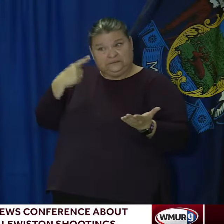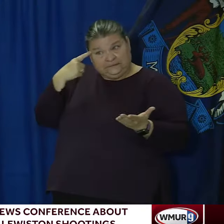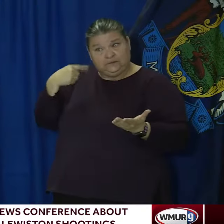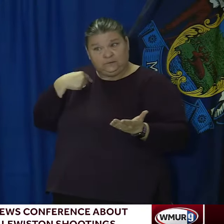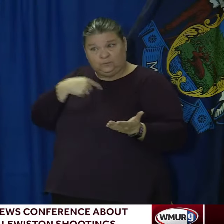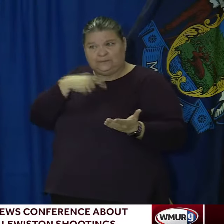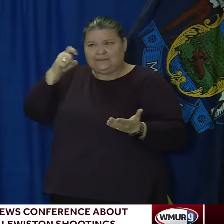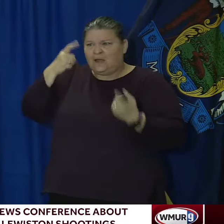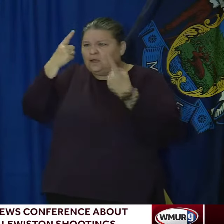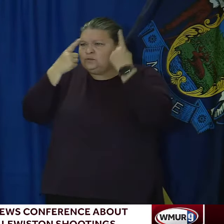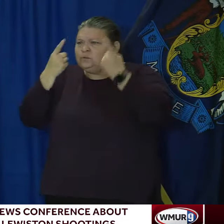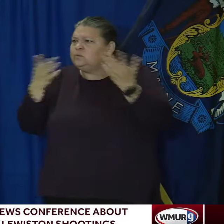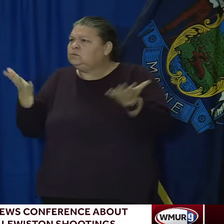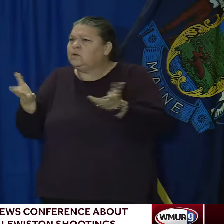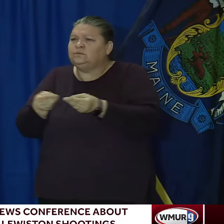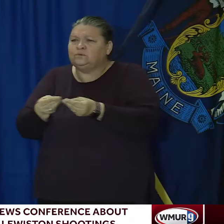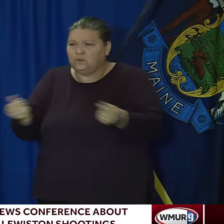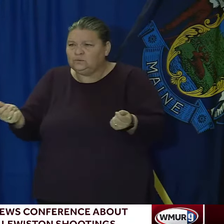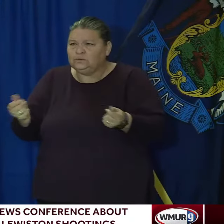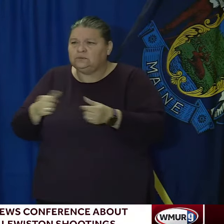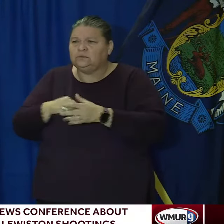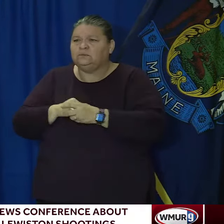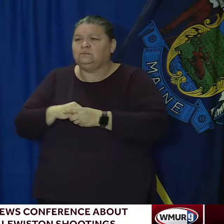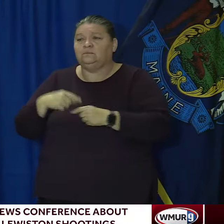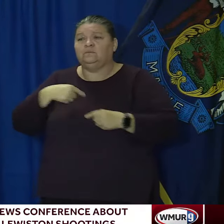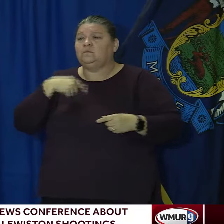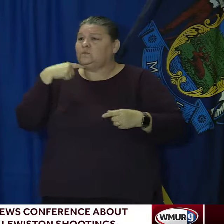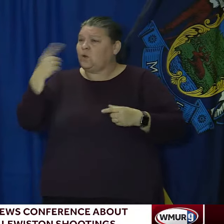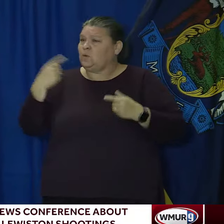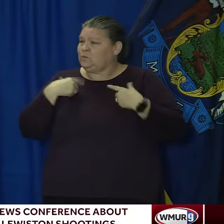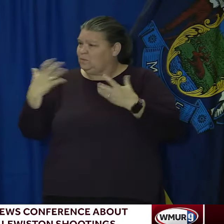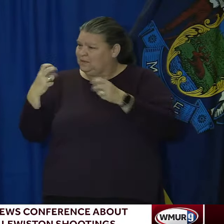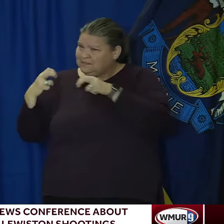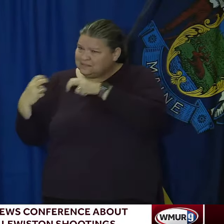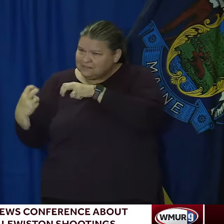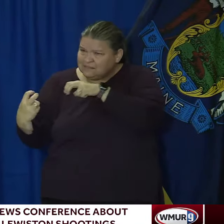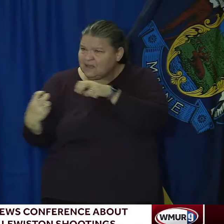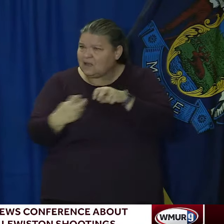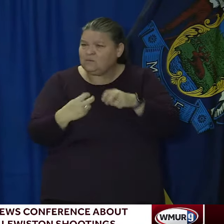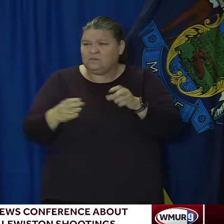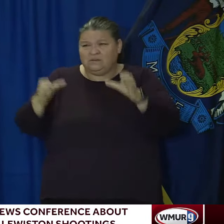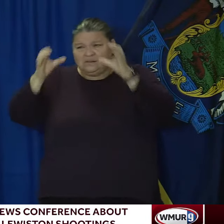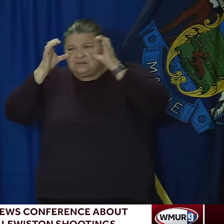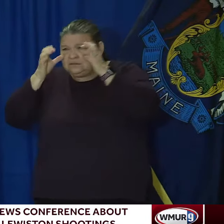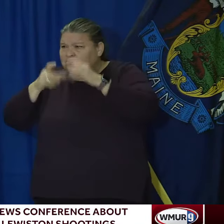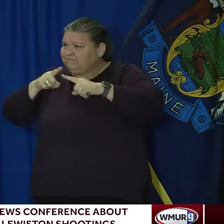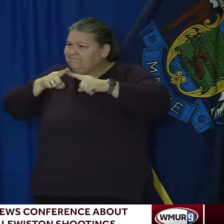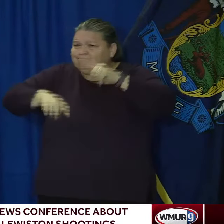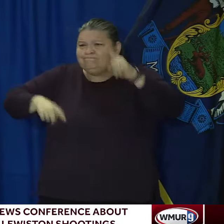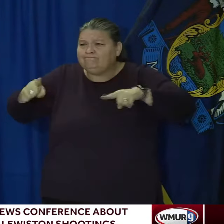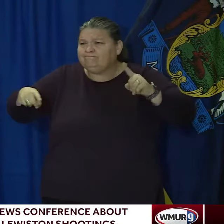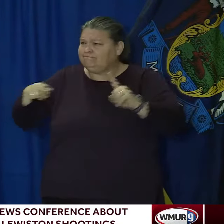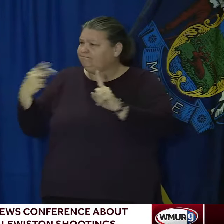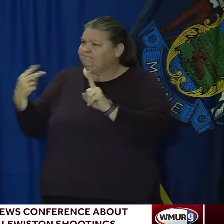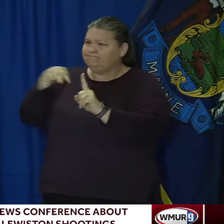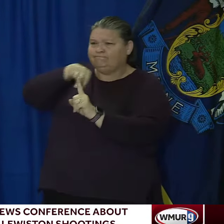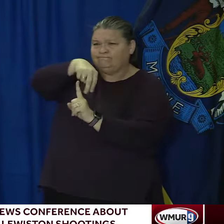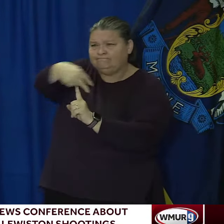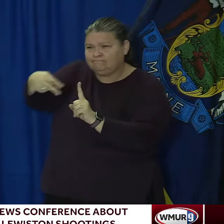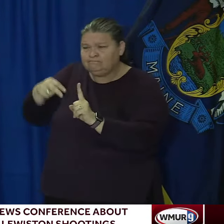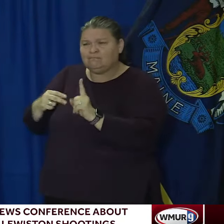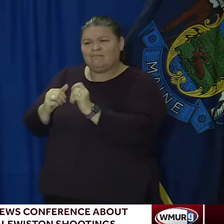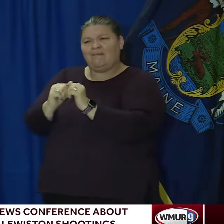We're going to sit down and listen to all points of view and all folks with different viewpoints about how we can best protect Maine